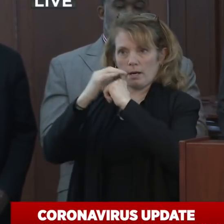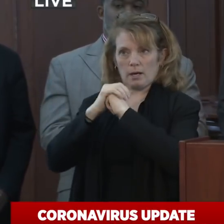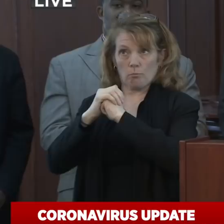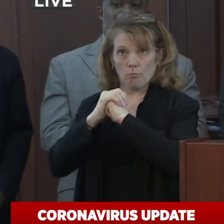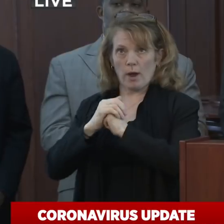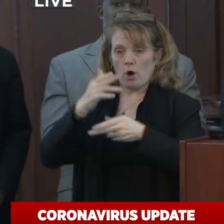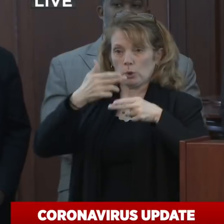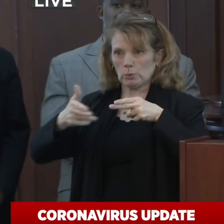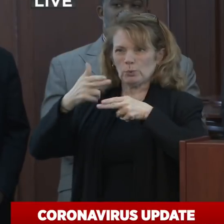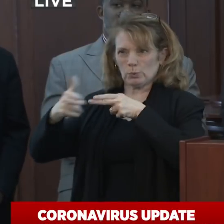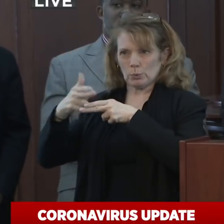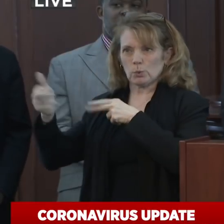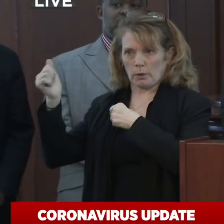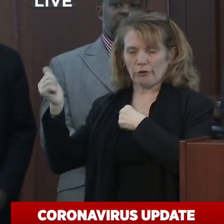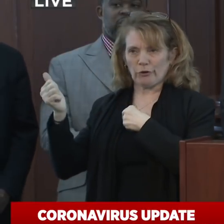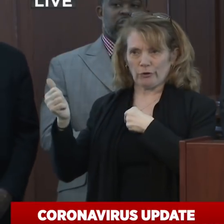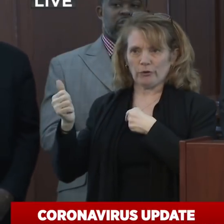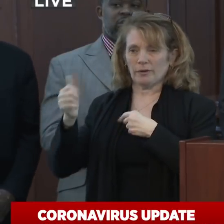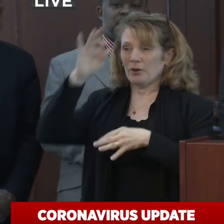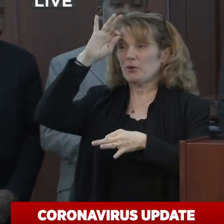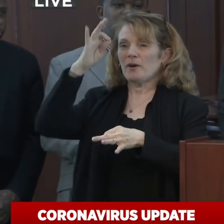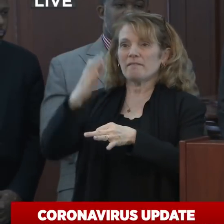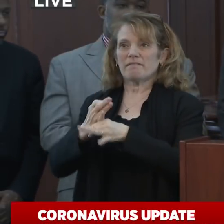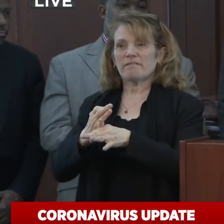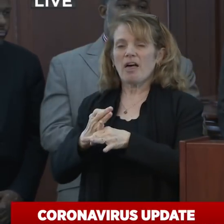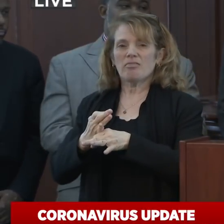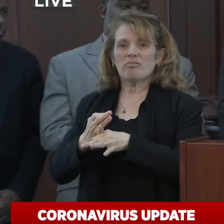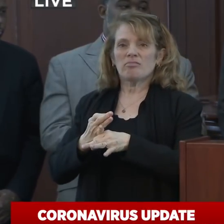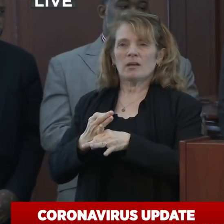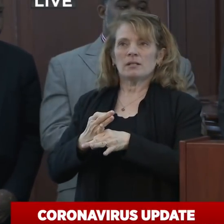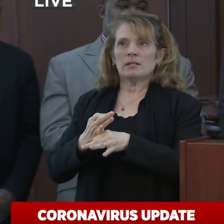rabbi said, that faith has to bring